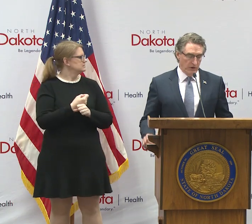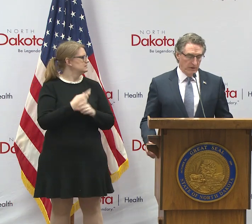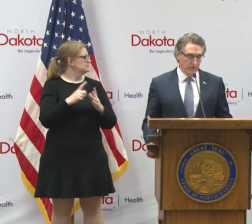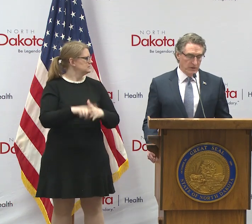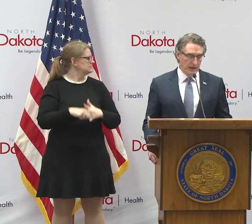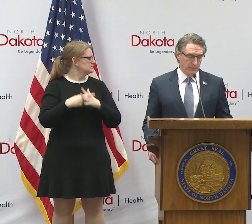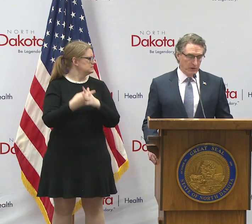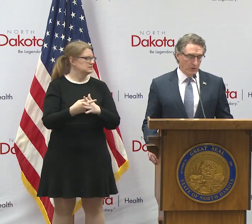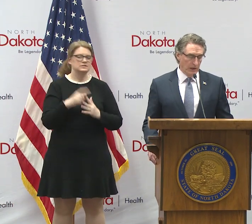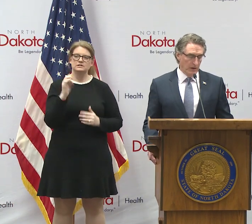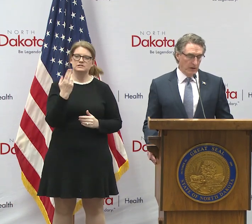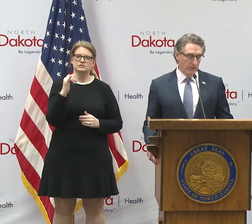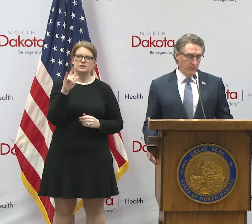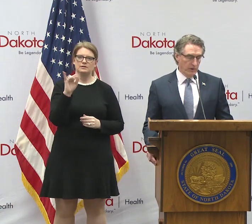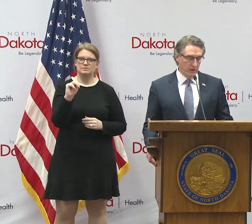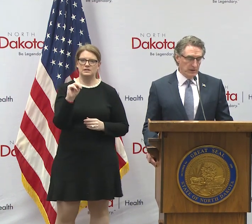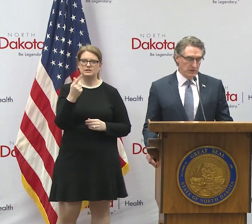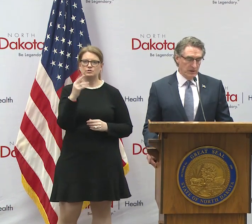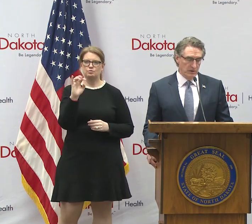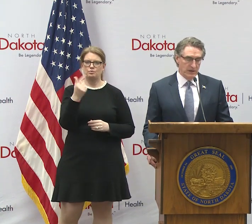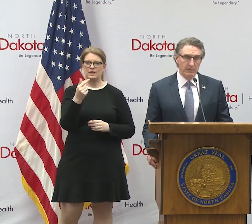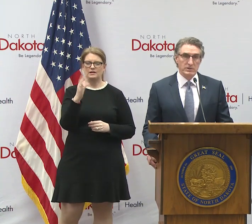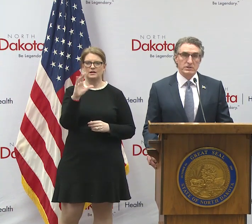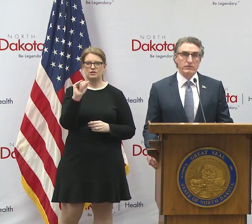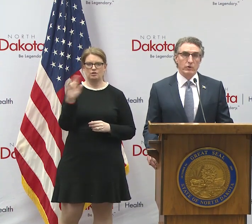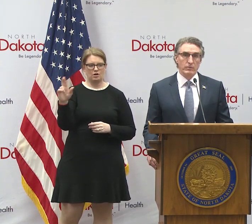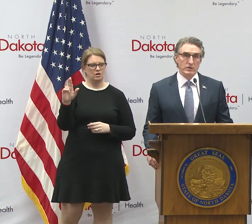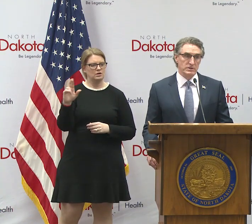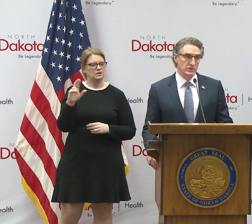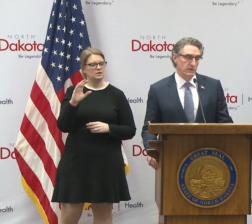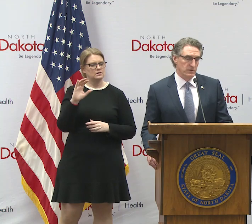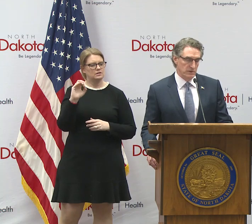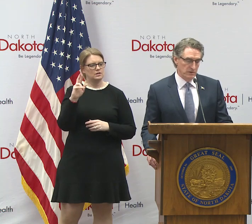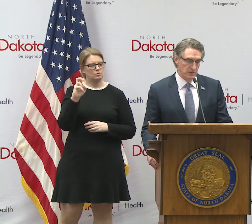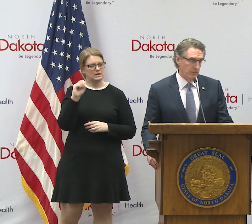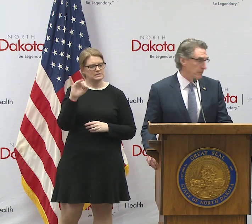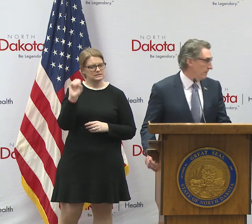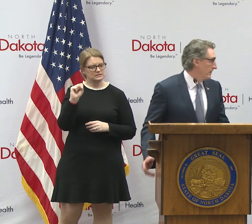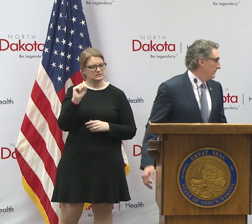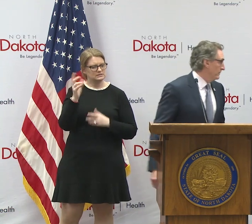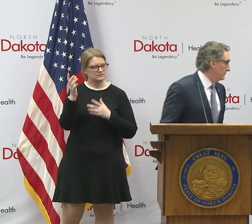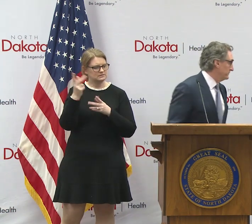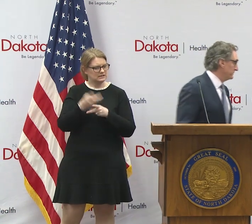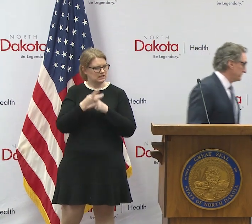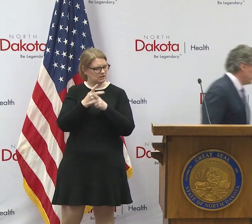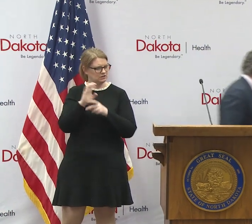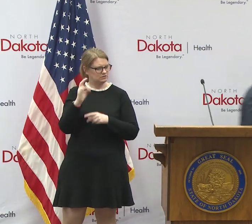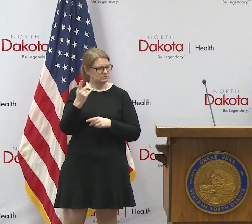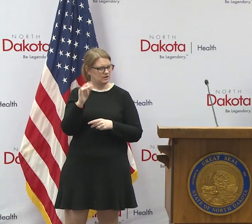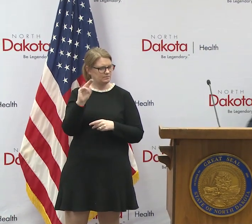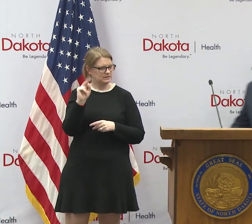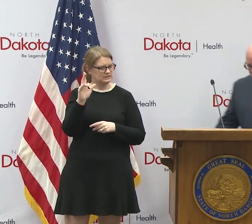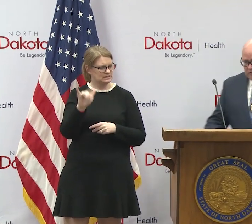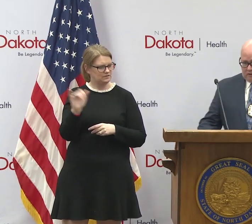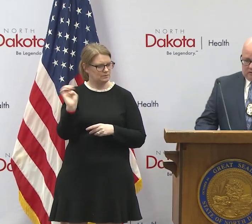kick things off Chaplain Greg Carr from the Crisis Care Chaplaincy for Emergency Services. Chaplain.